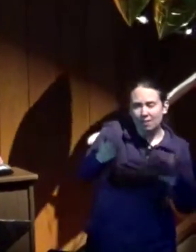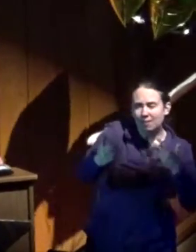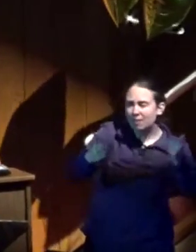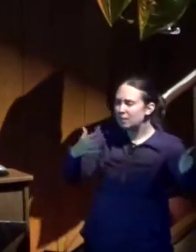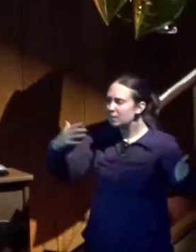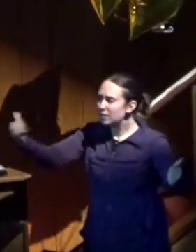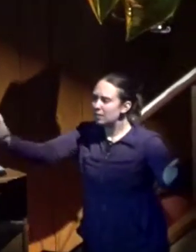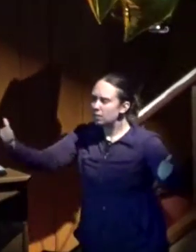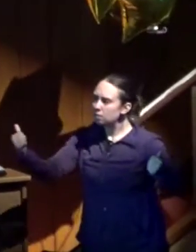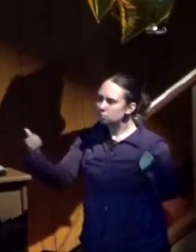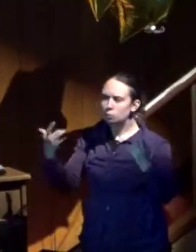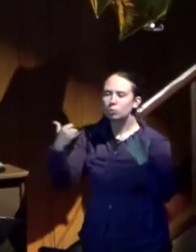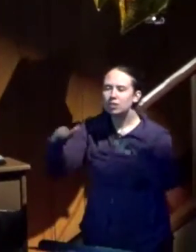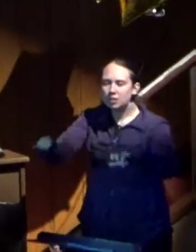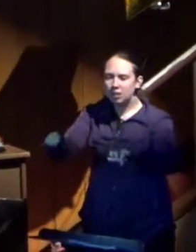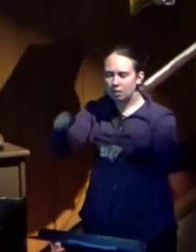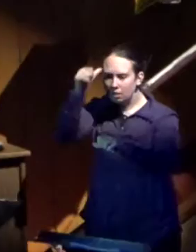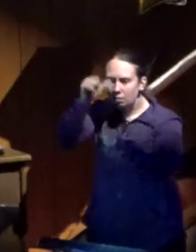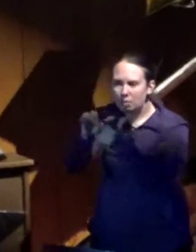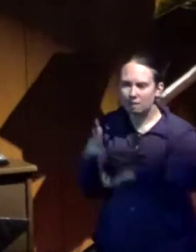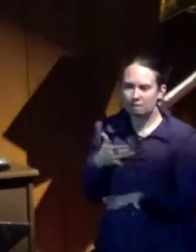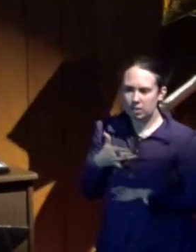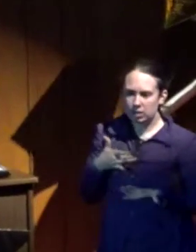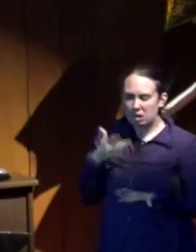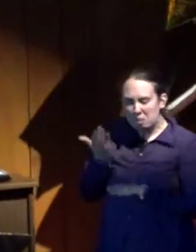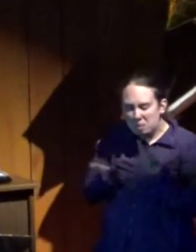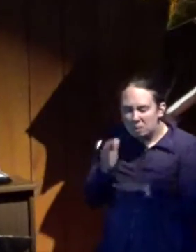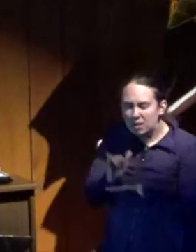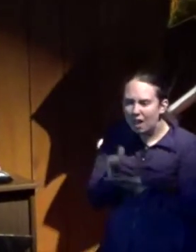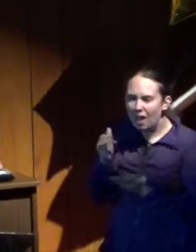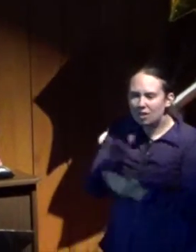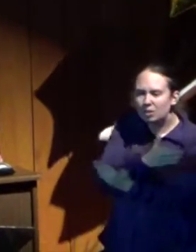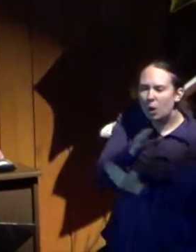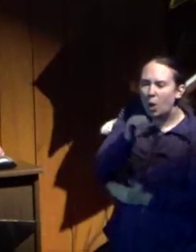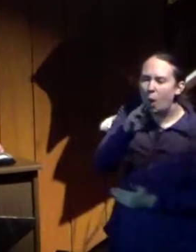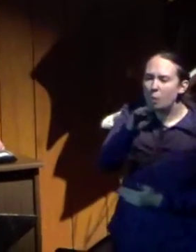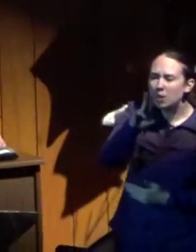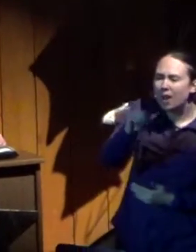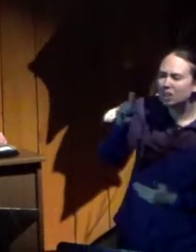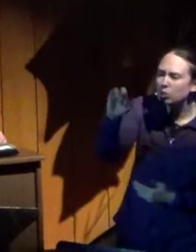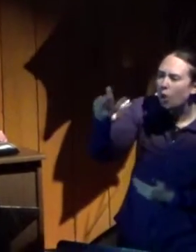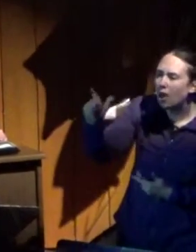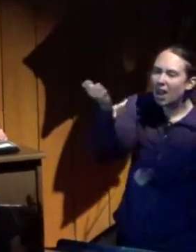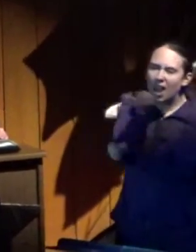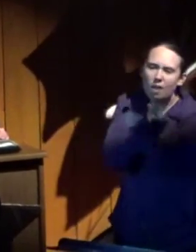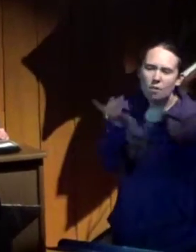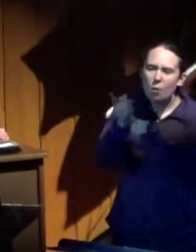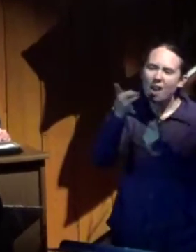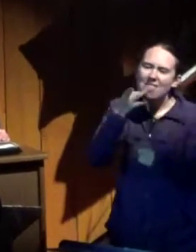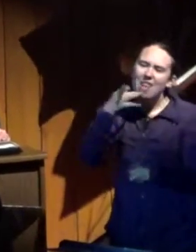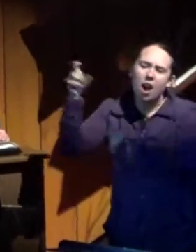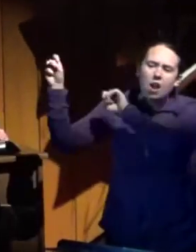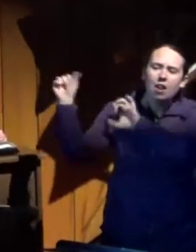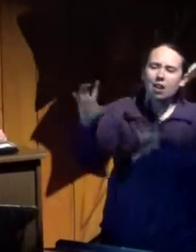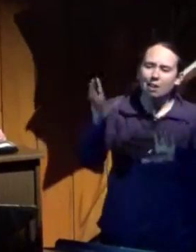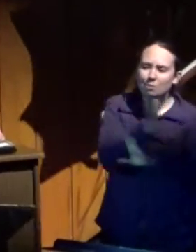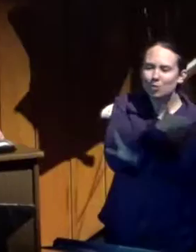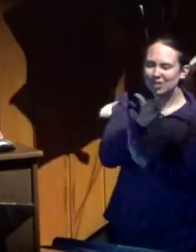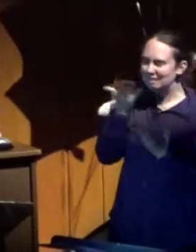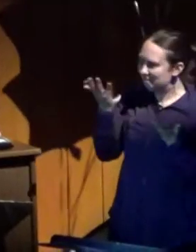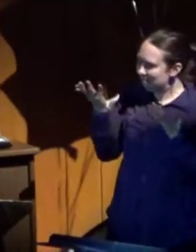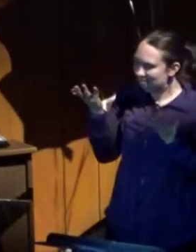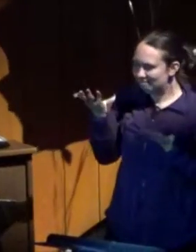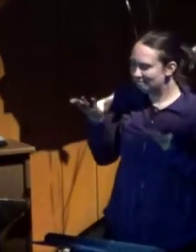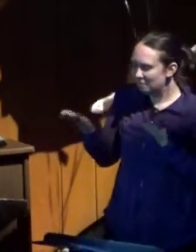have that sense of maybe that piece, only a soul, everywhere light, everywhere music, and everywhere there are friends in